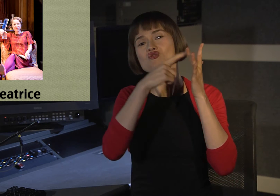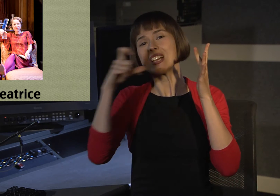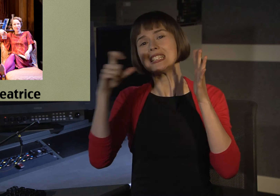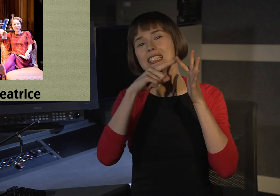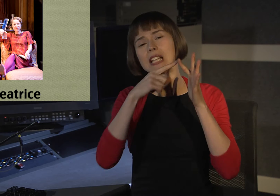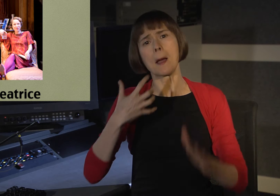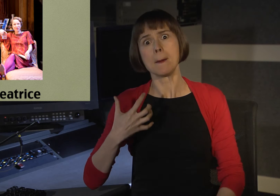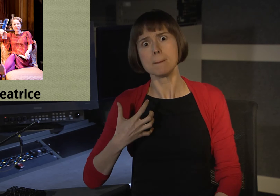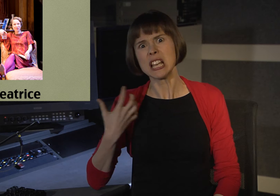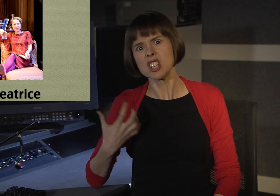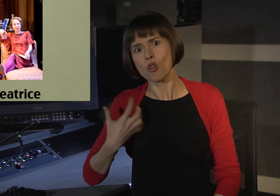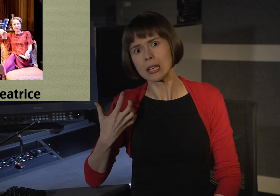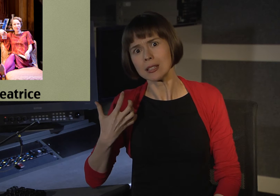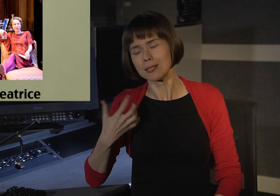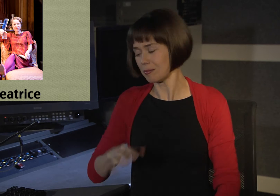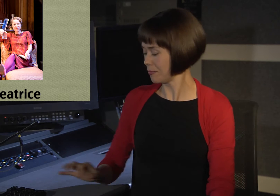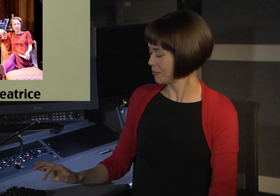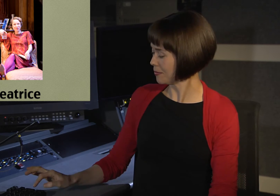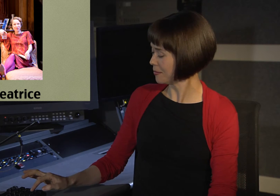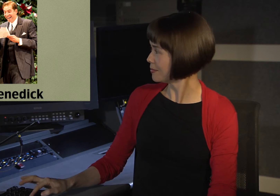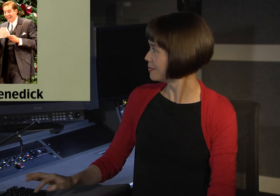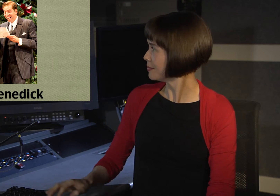Beatrice, and here's her sign name.